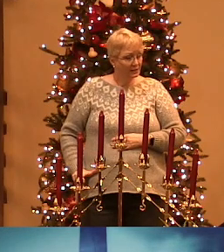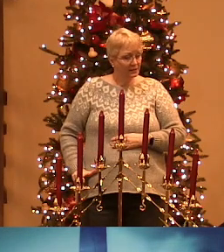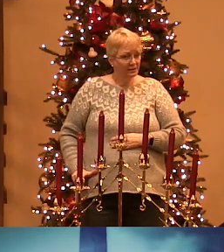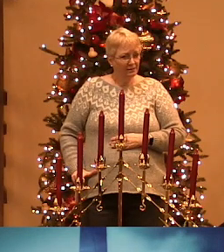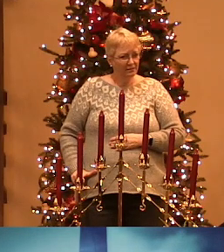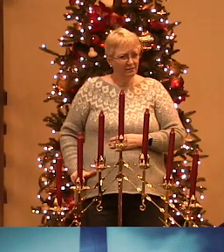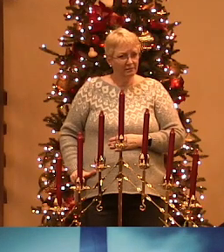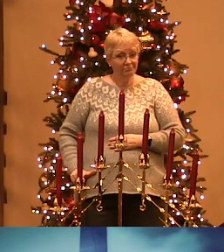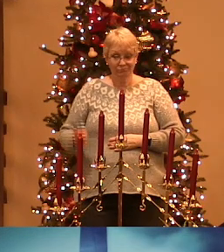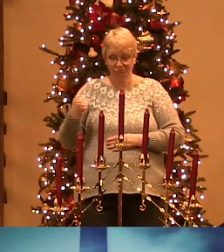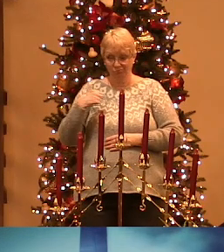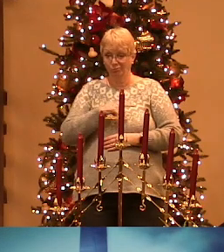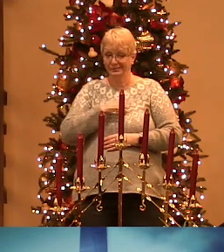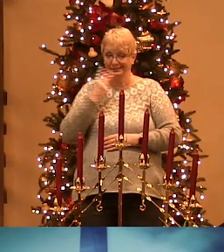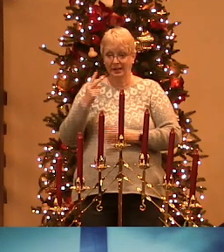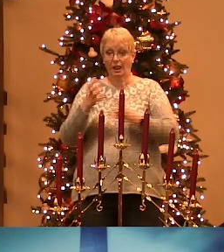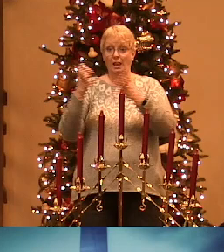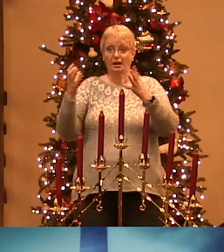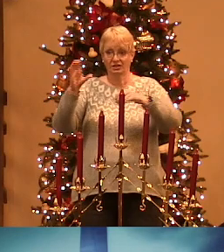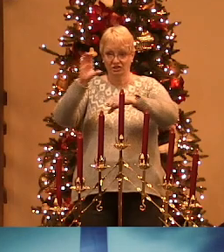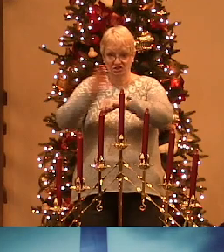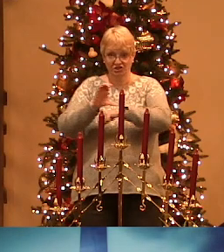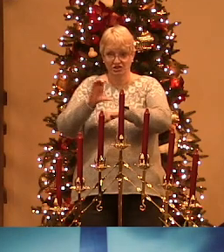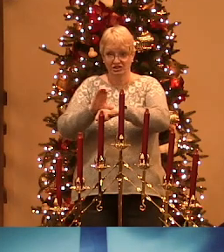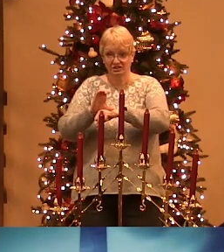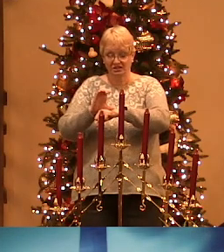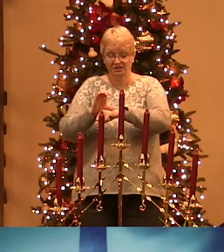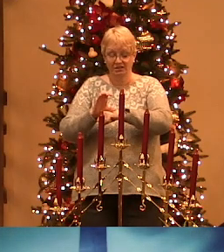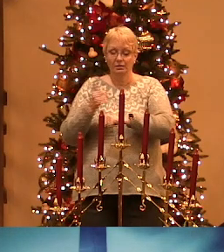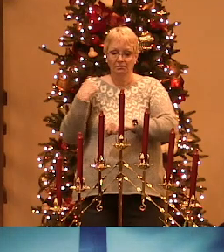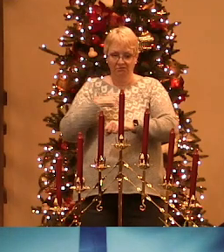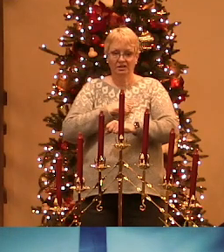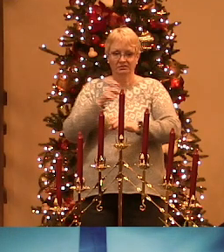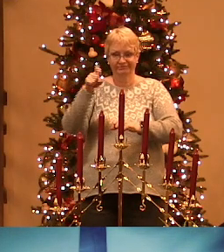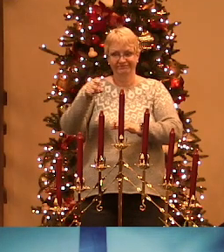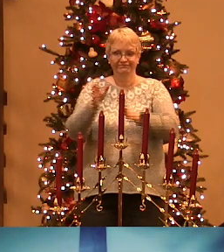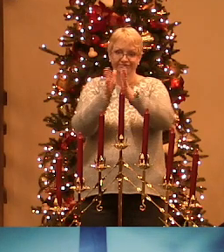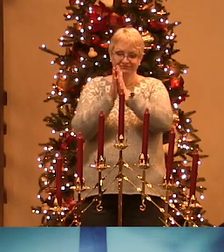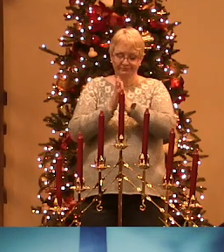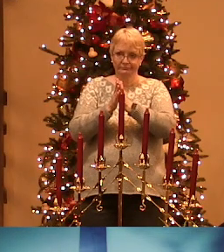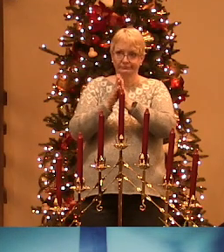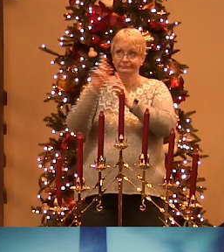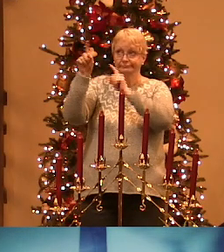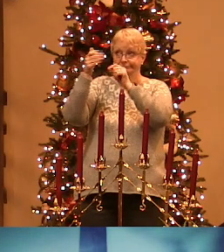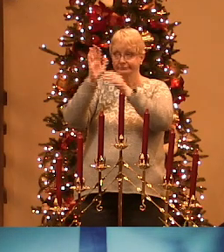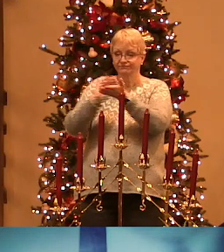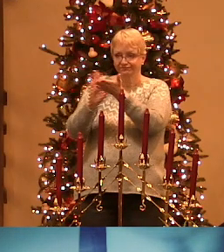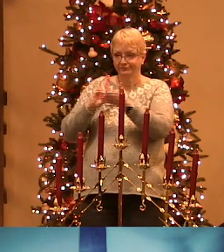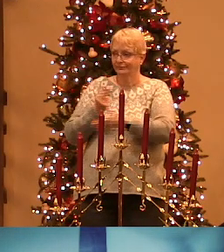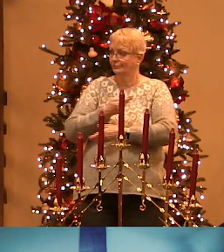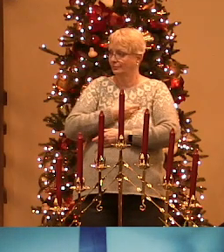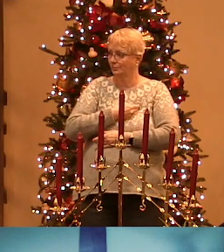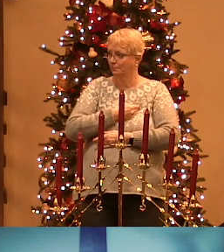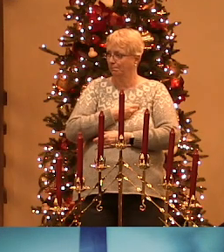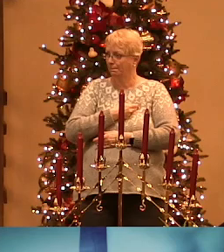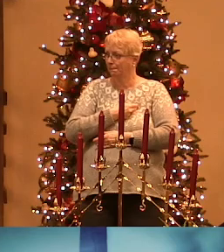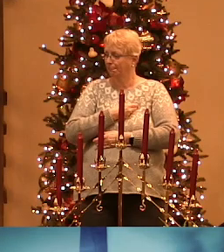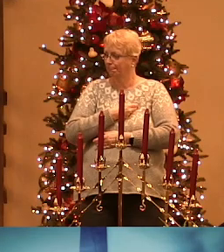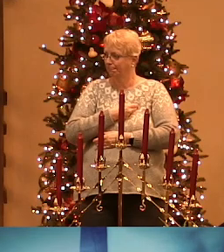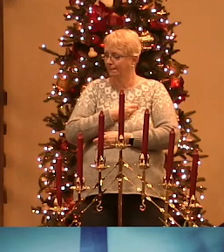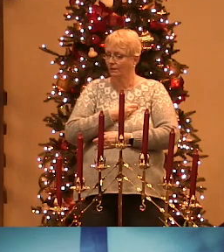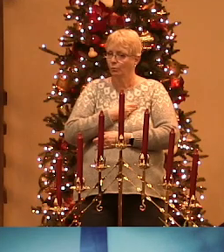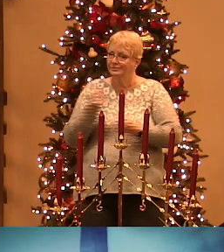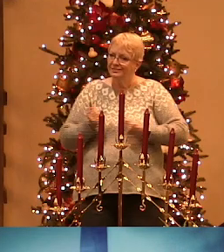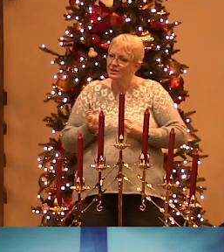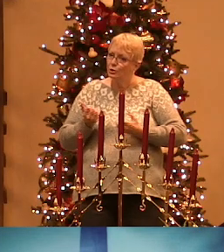We have a lot of that in the American church, and I'm going to give a prayer of repentance in a moment. There's a sense of commission that you